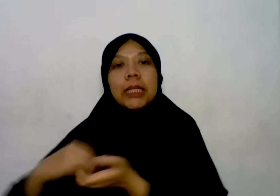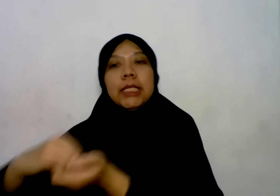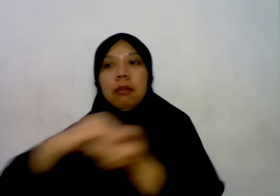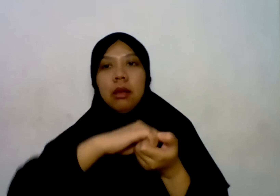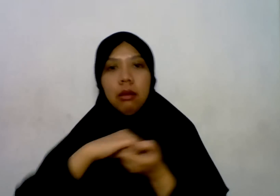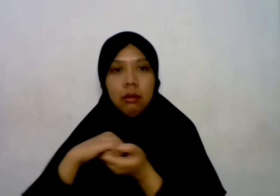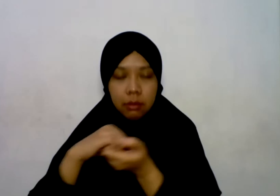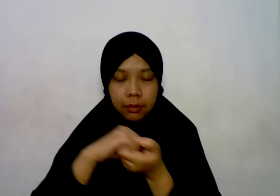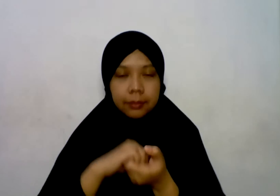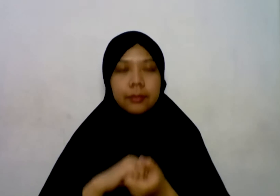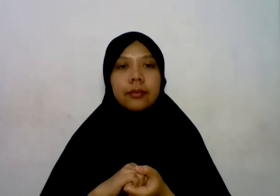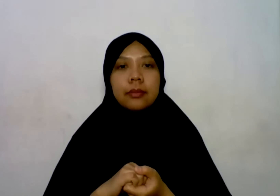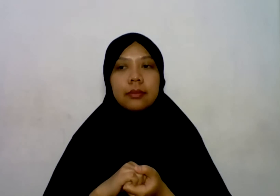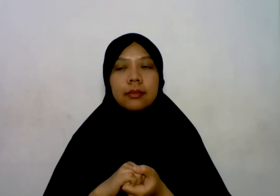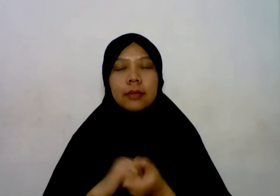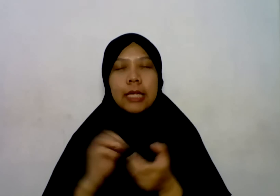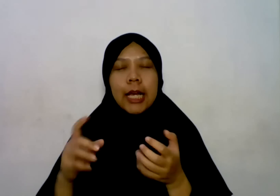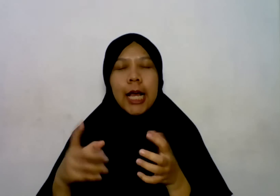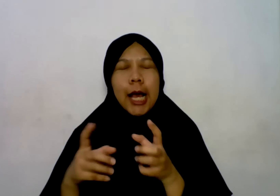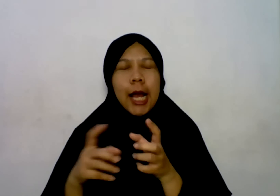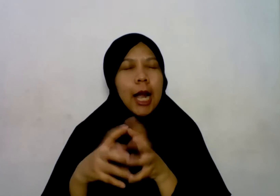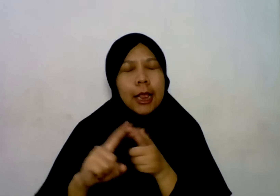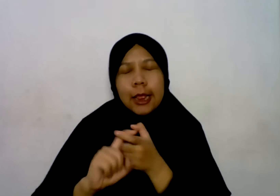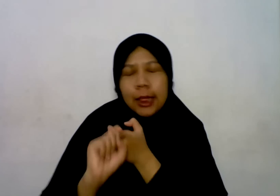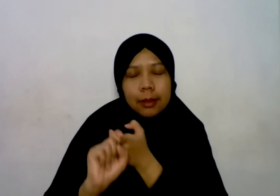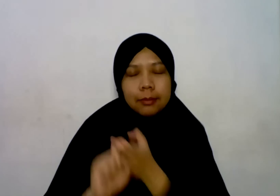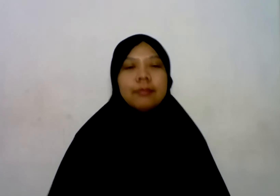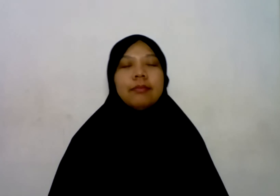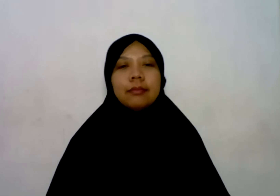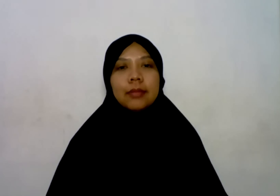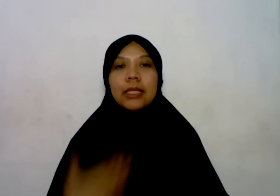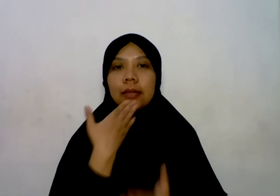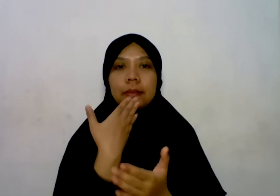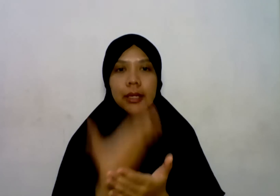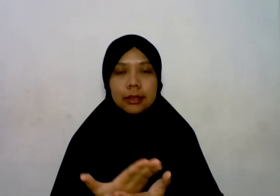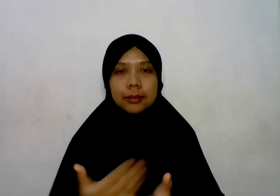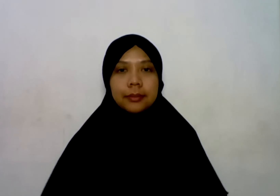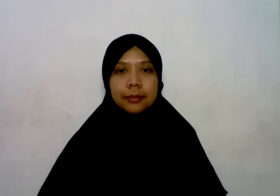create ties that bind us. Thank you.